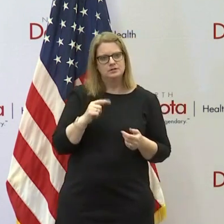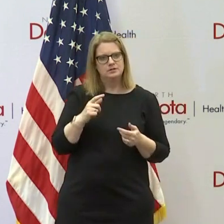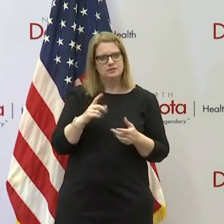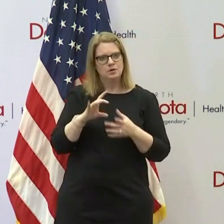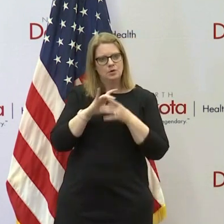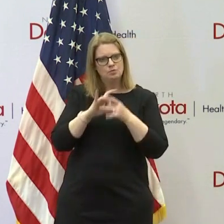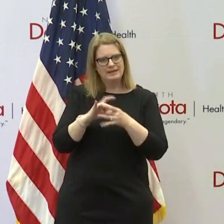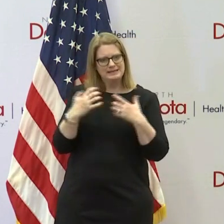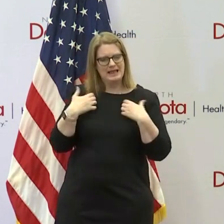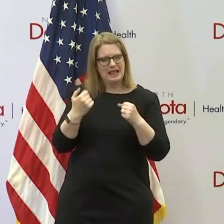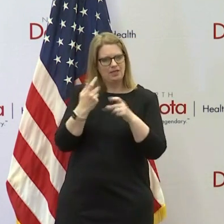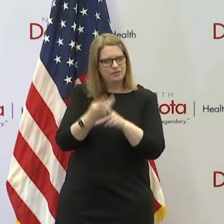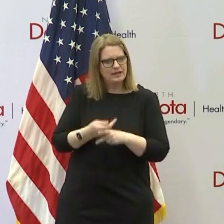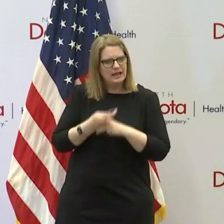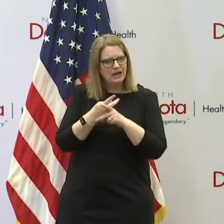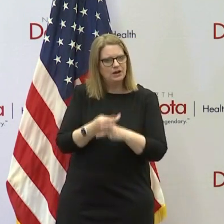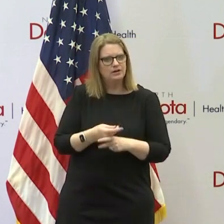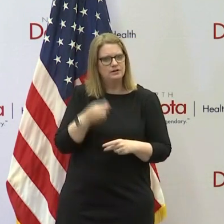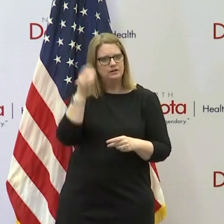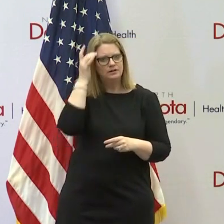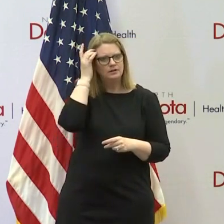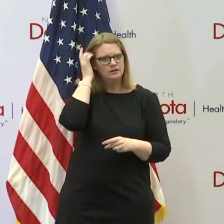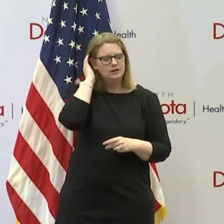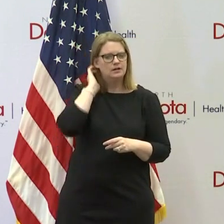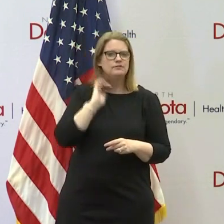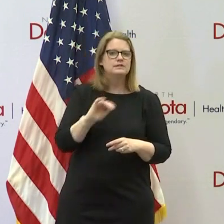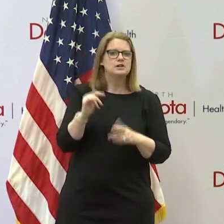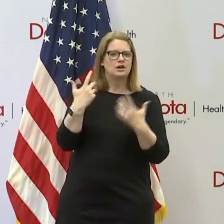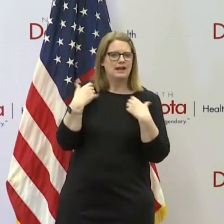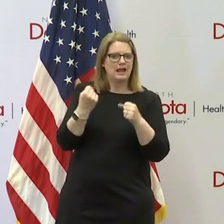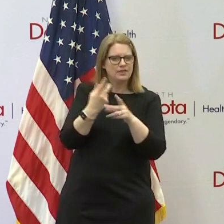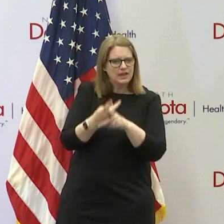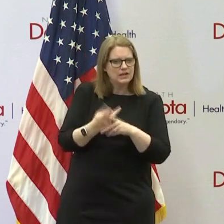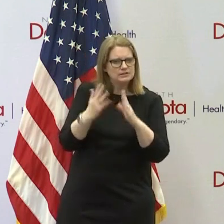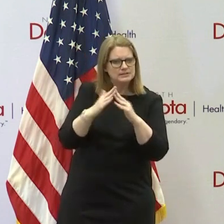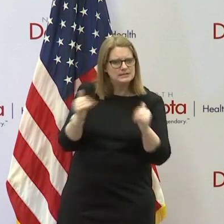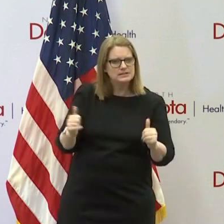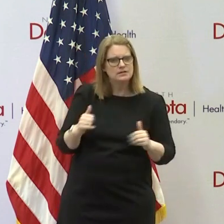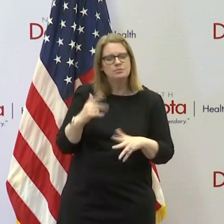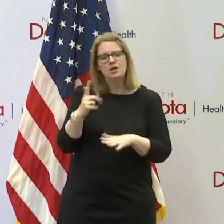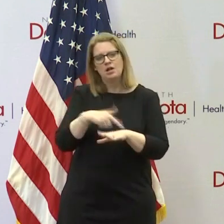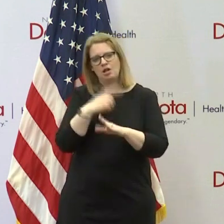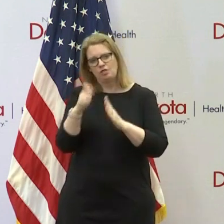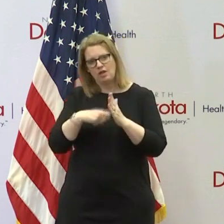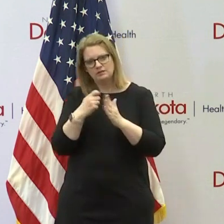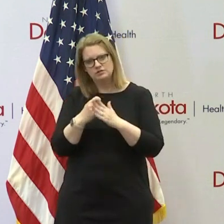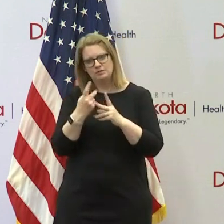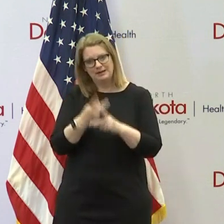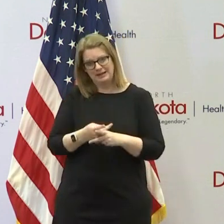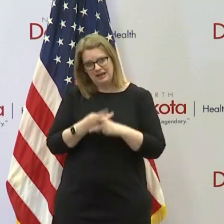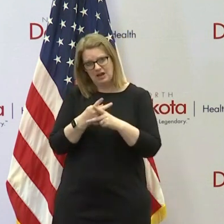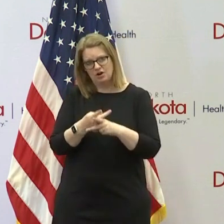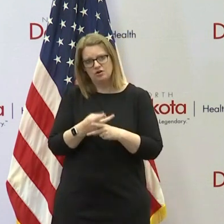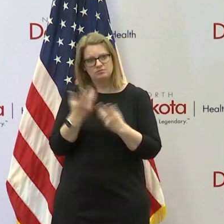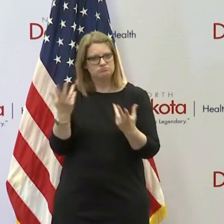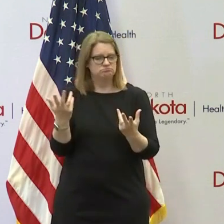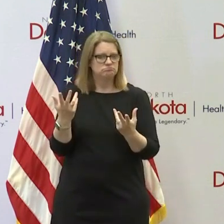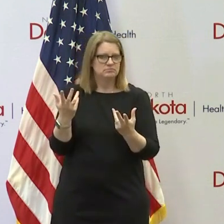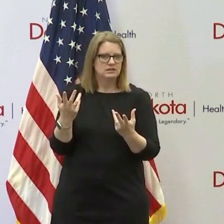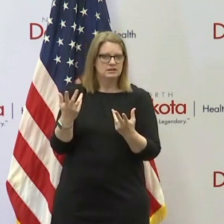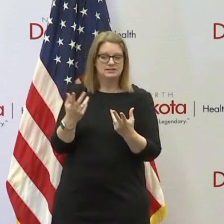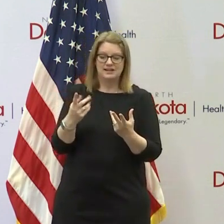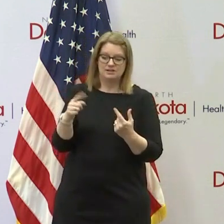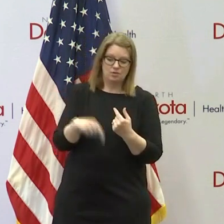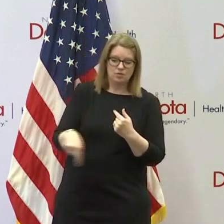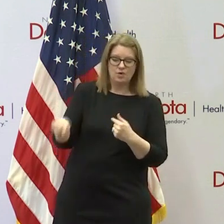related to healthcare, whether it's our healthcare system, our long-term care facilities, where again people are working